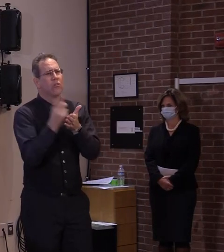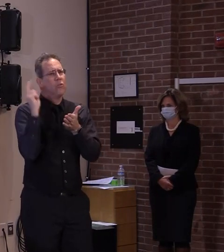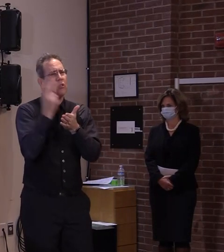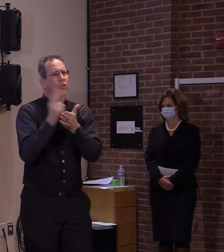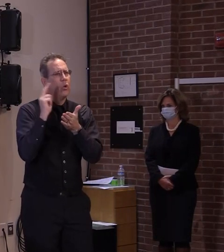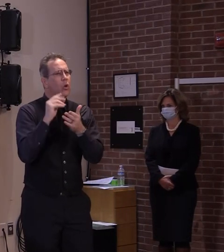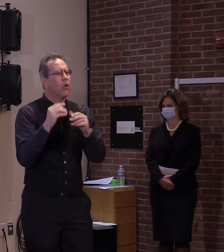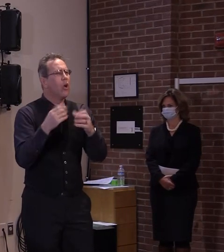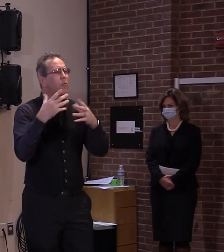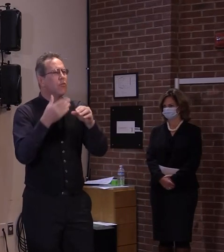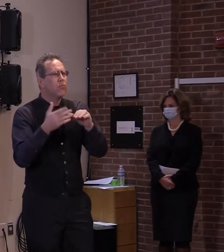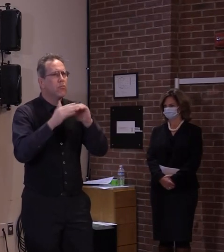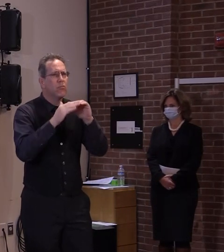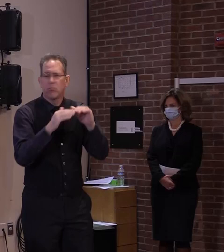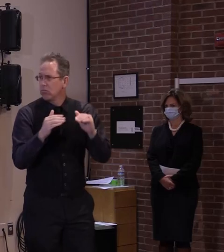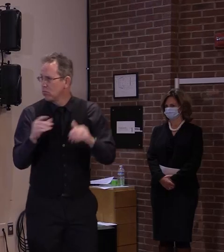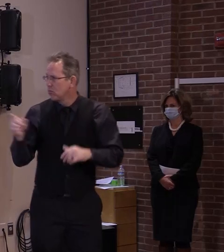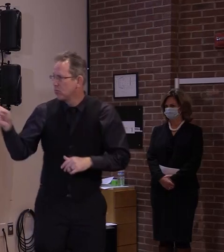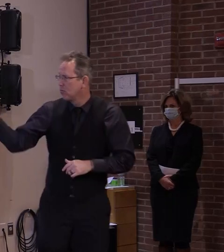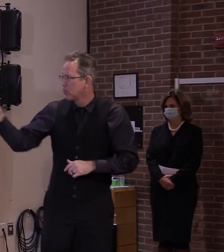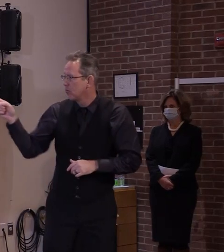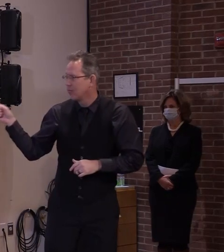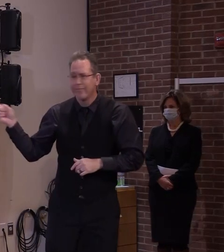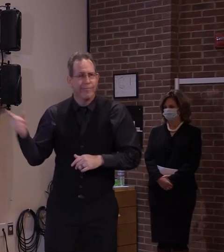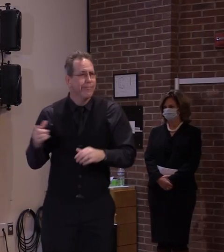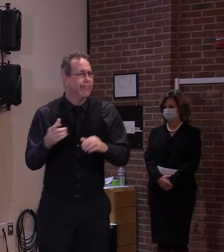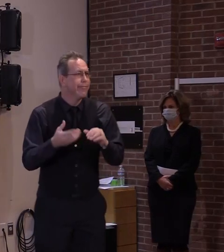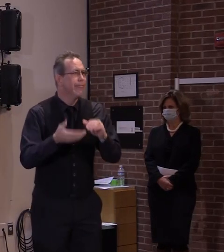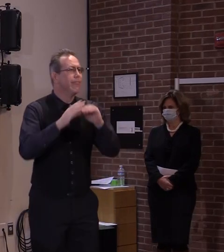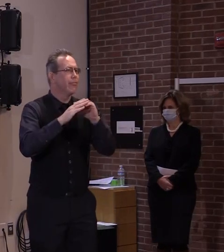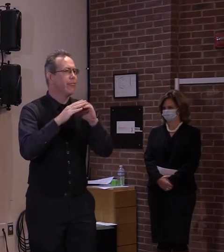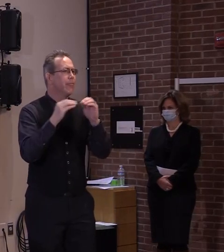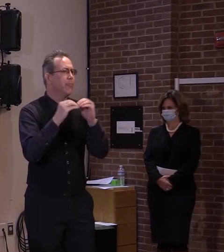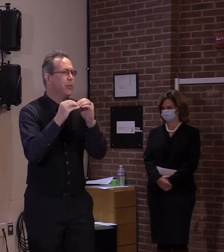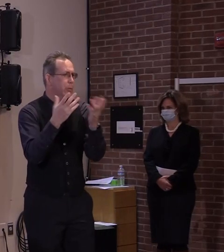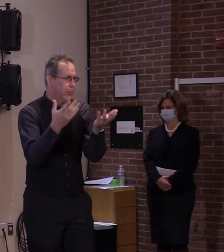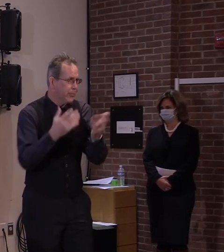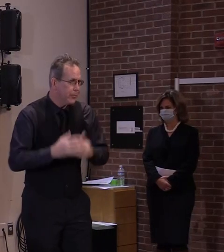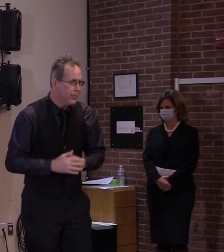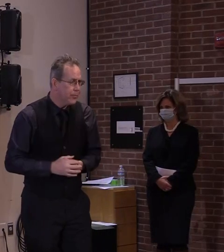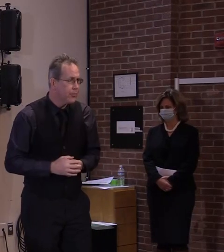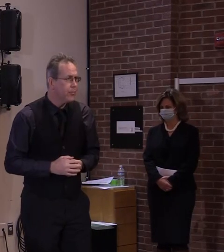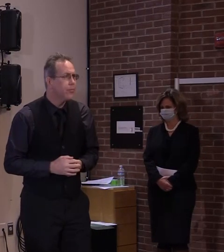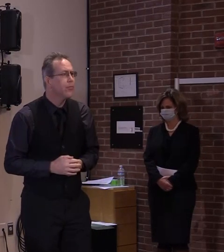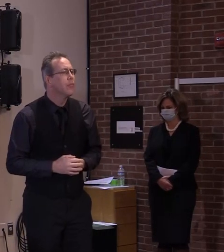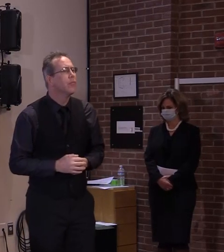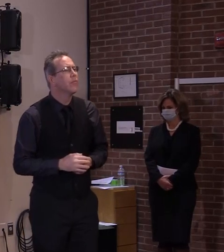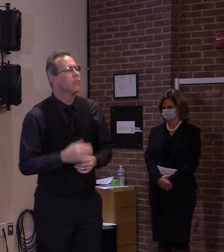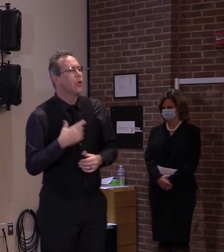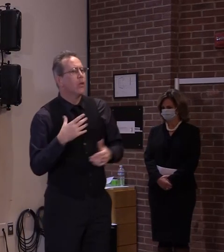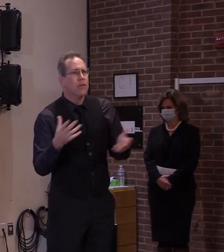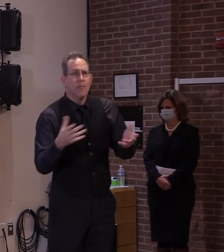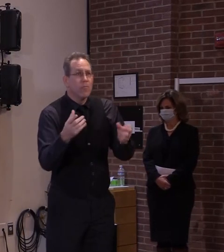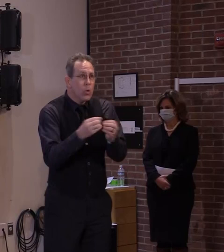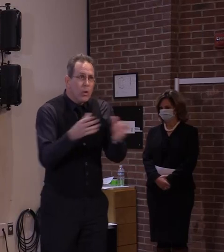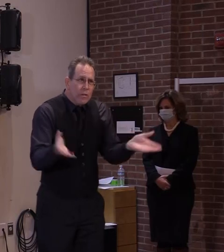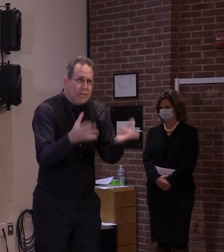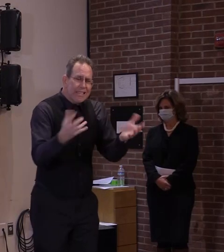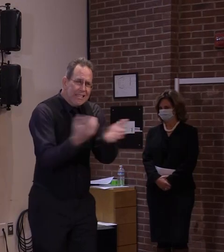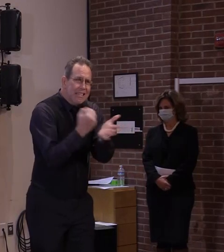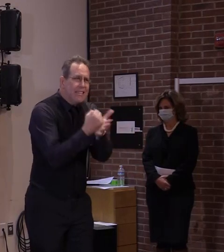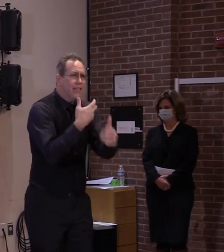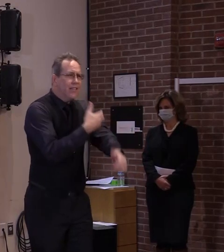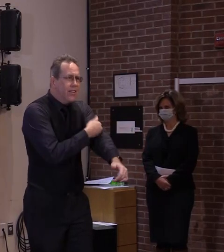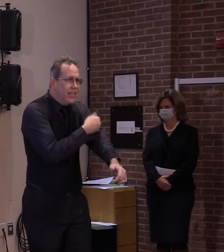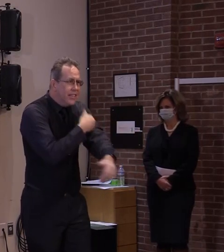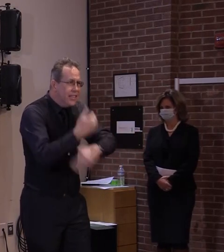it does give us some more time to get those who are not yet boosted, and those who are not yet vaccinated, their first shot or second shot of the